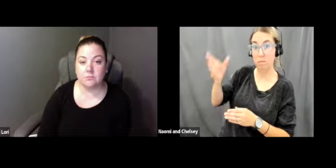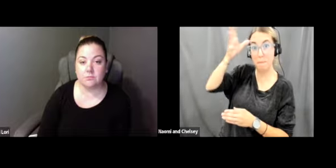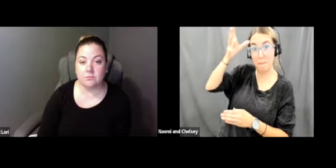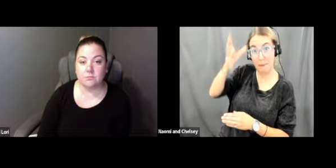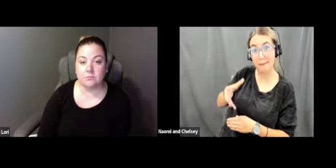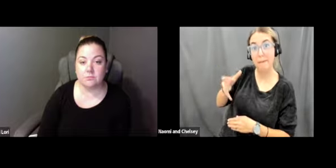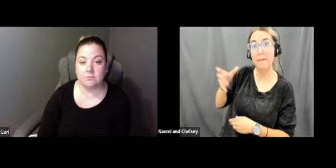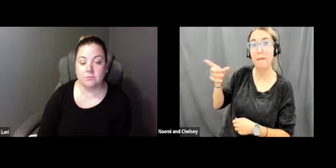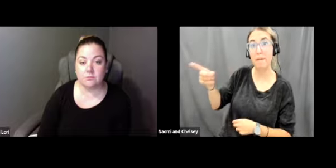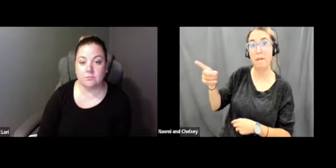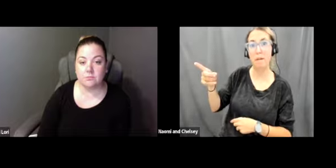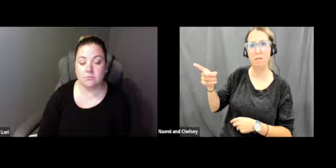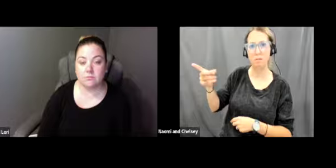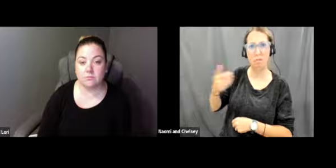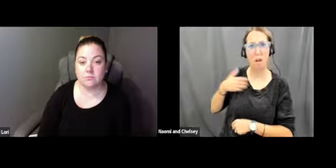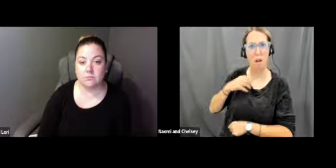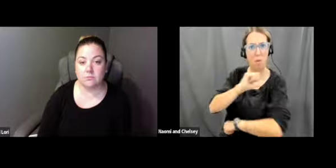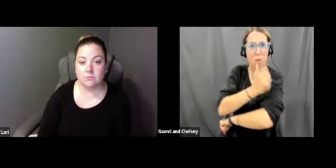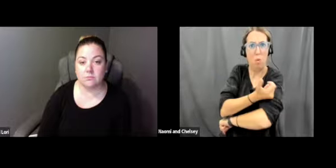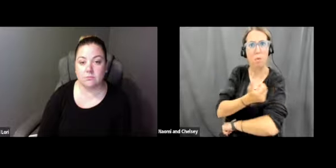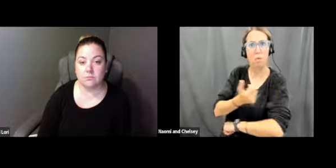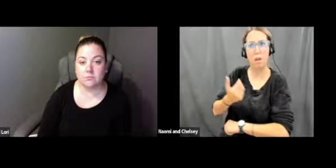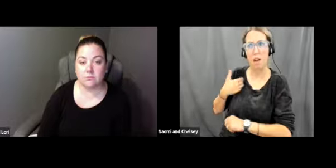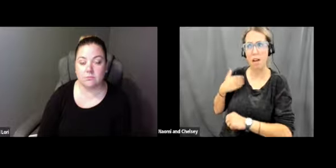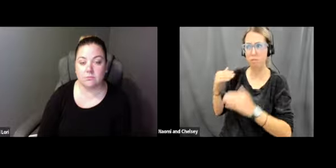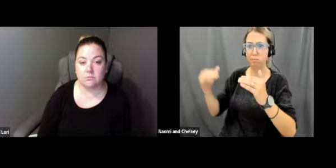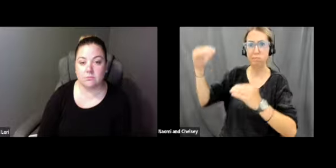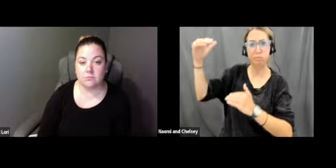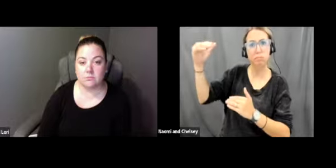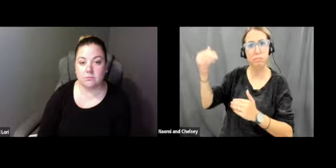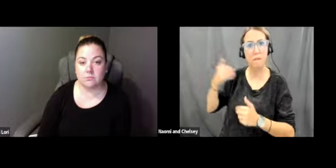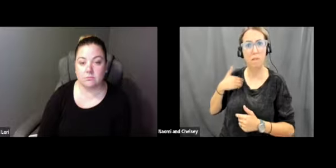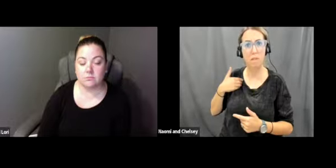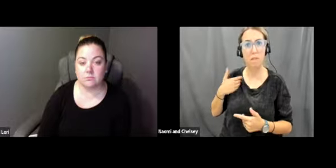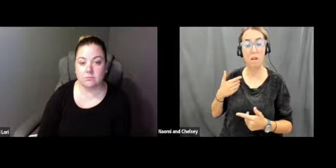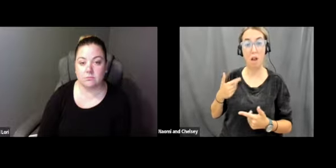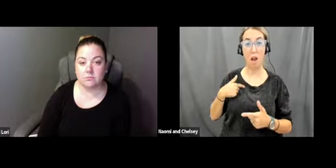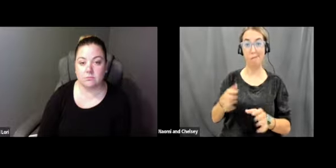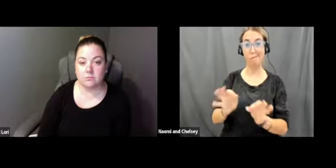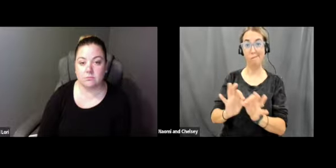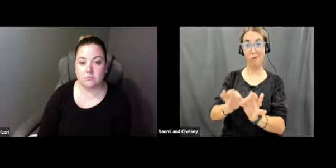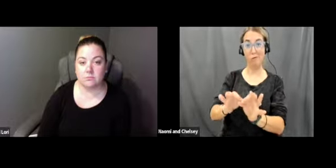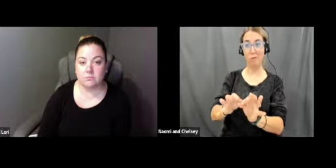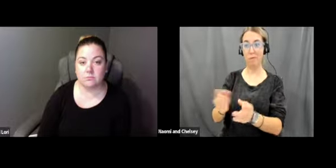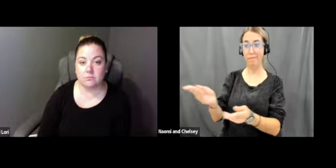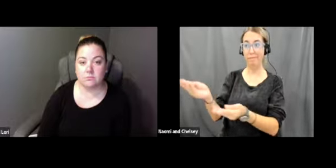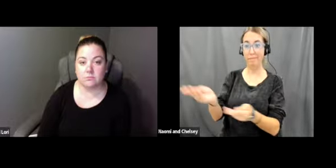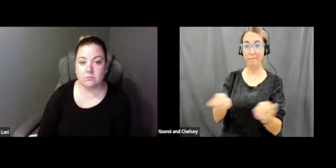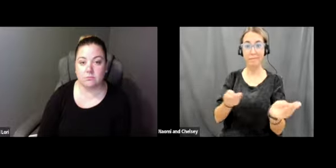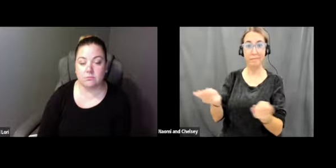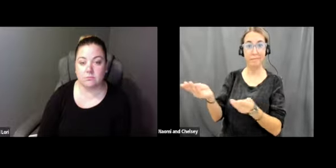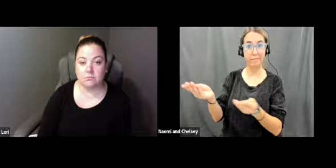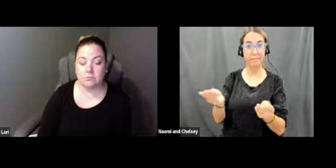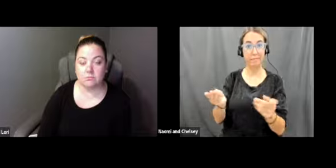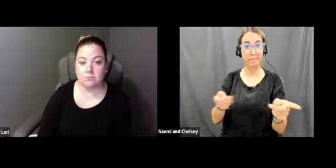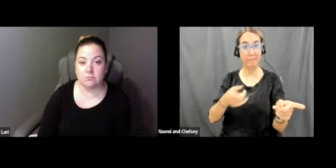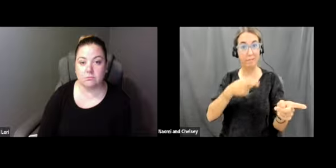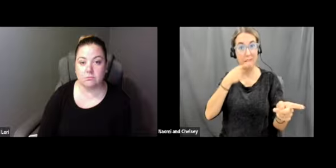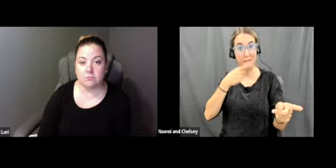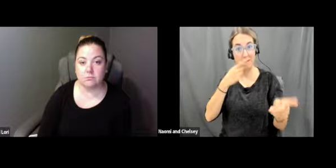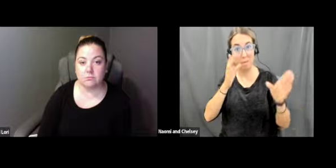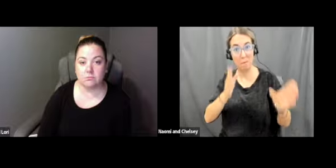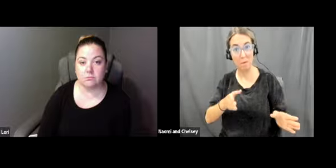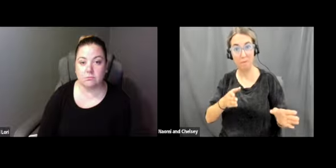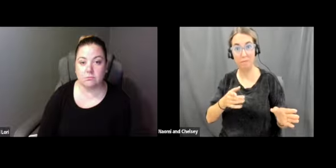authority, and I am providing communication access between them and some other person,